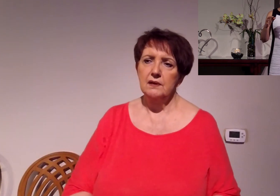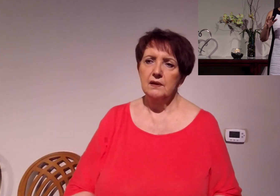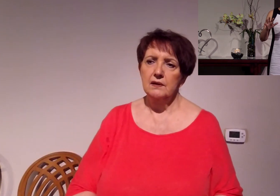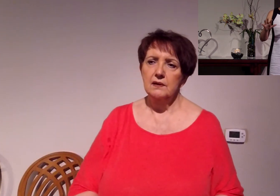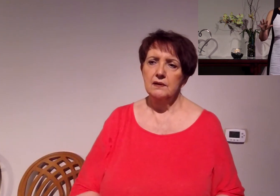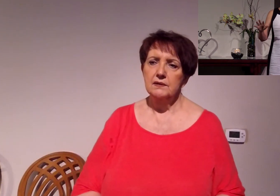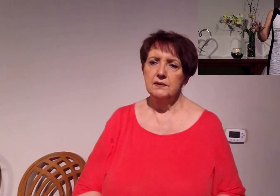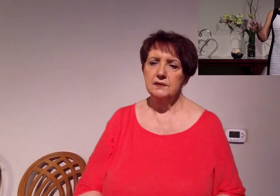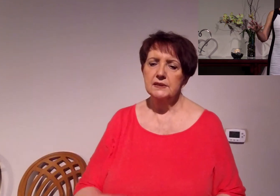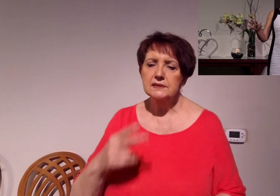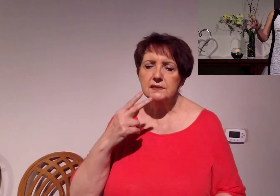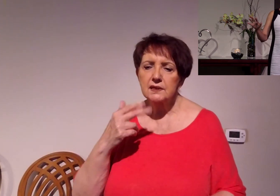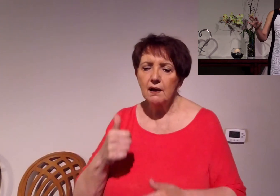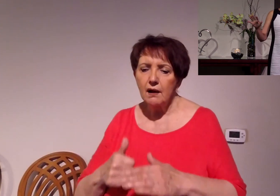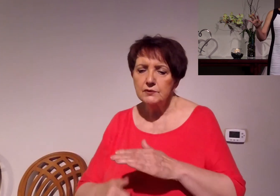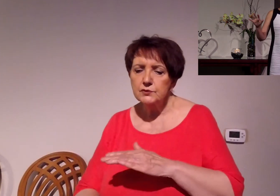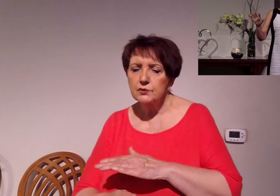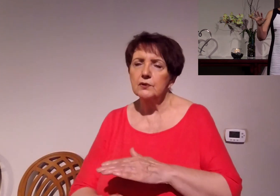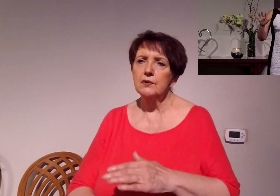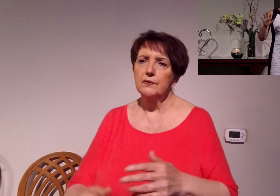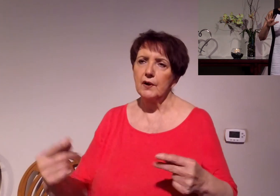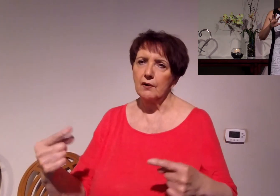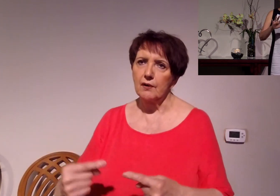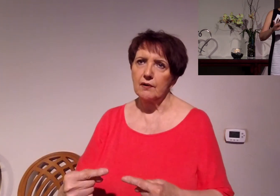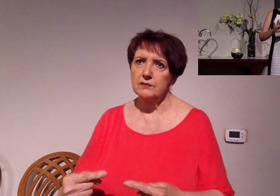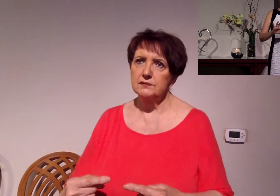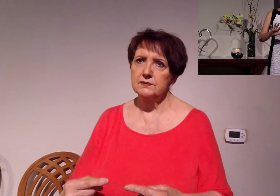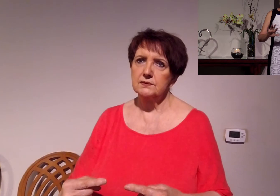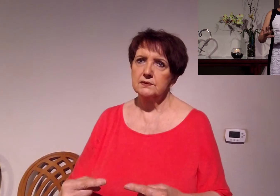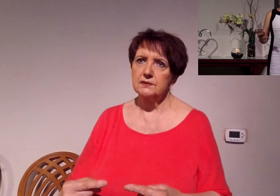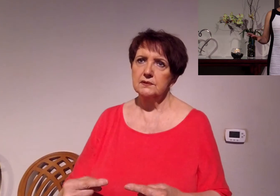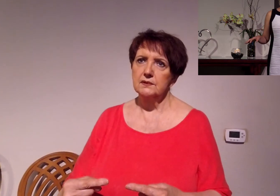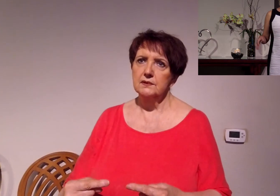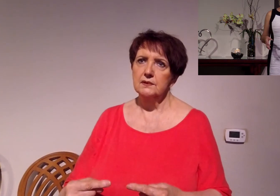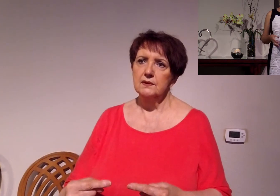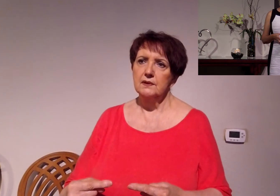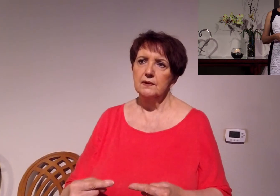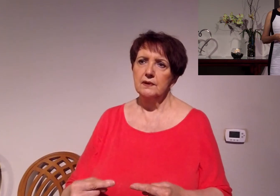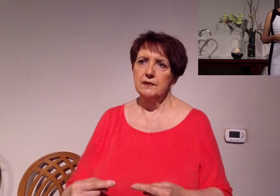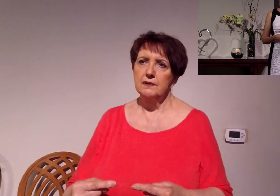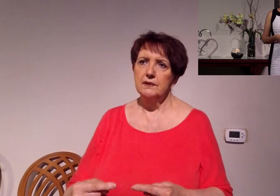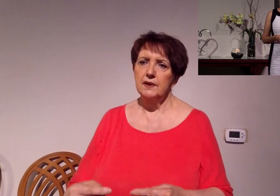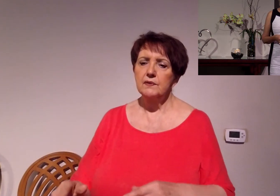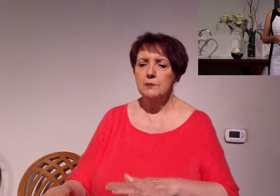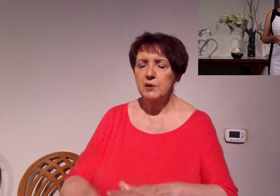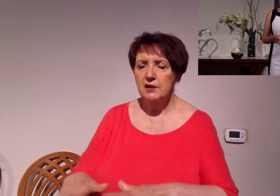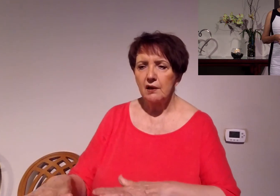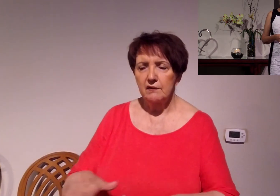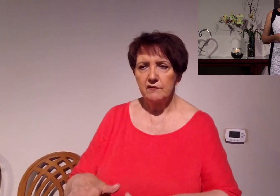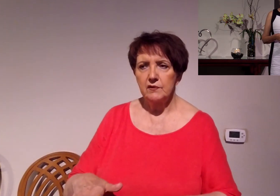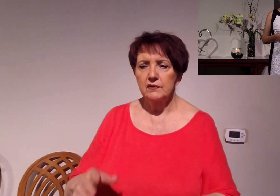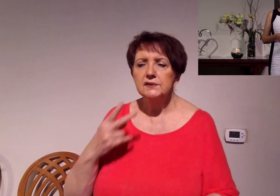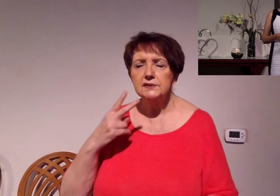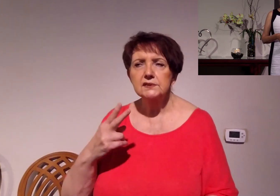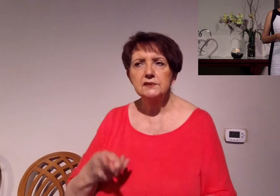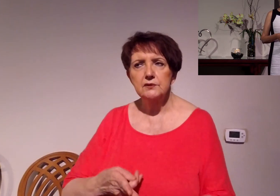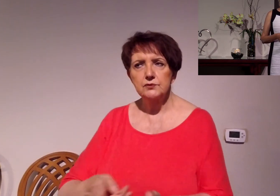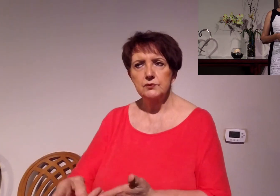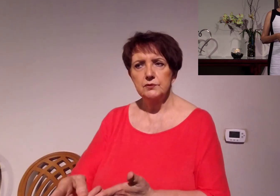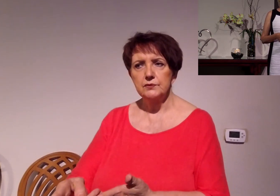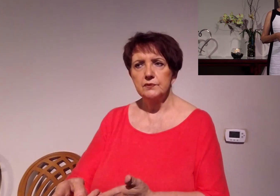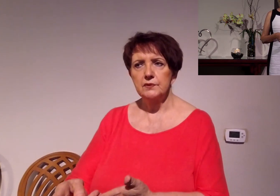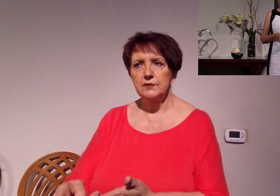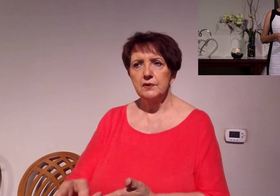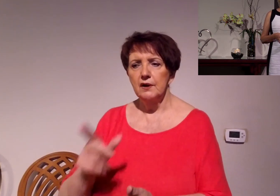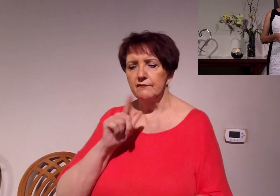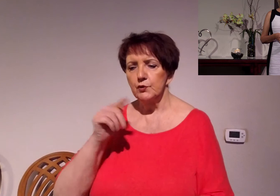See underneath the hurts and the ways of behaving to the truth of